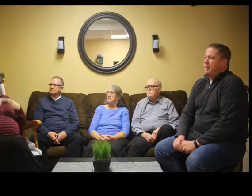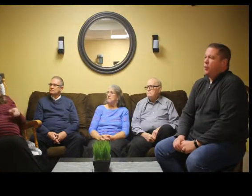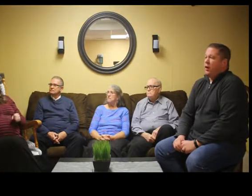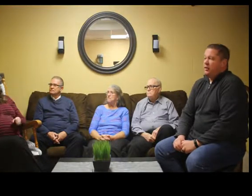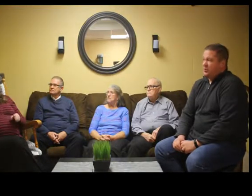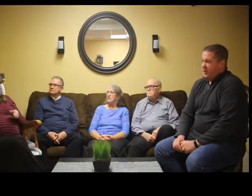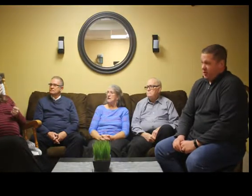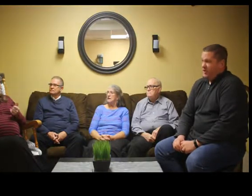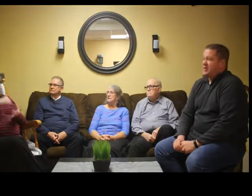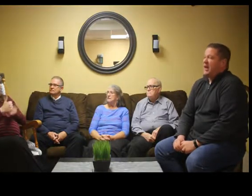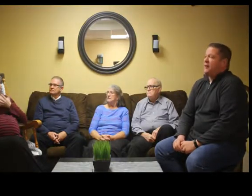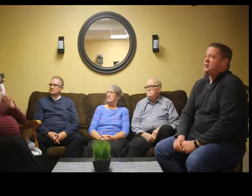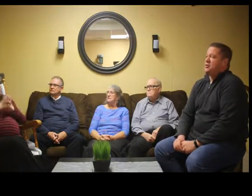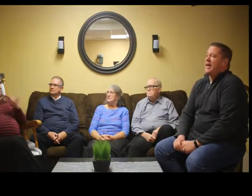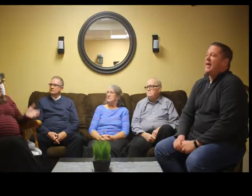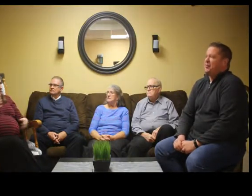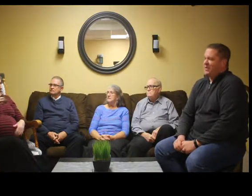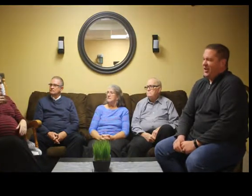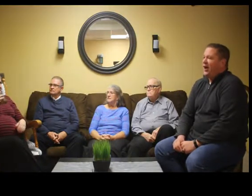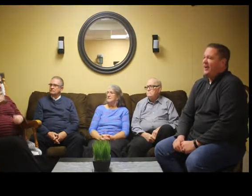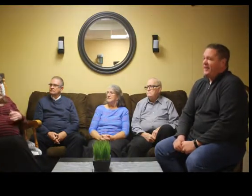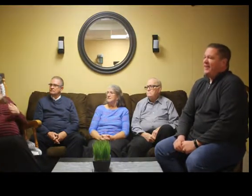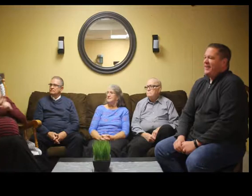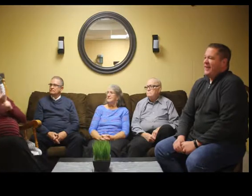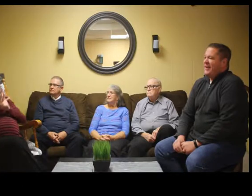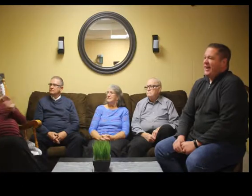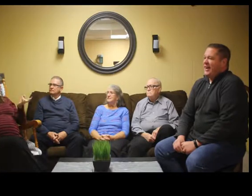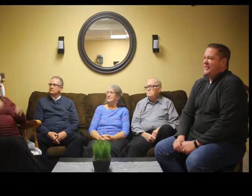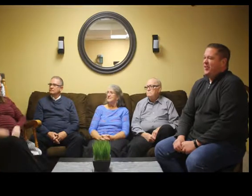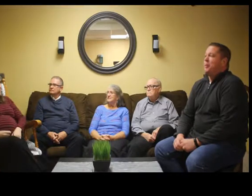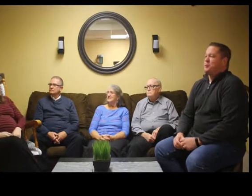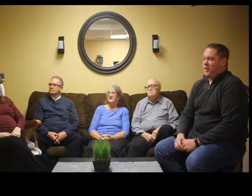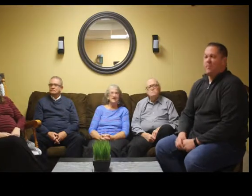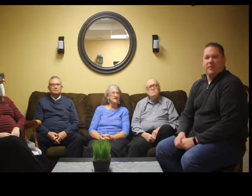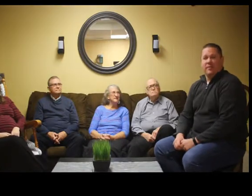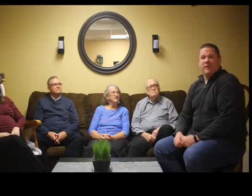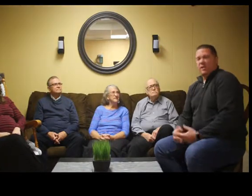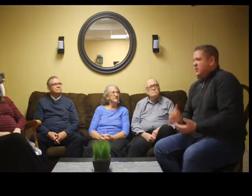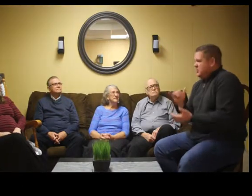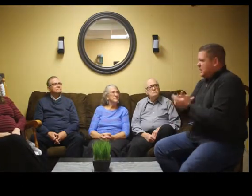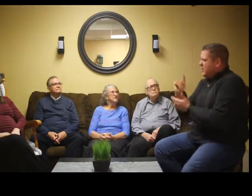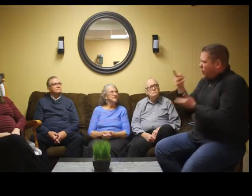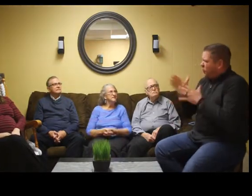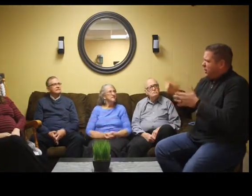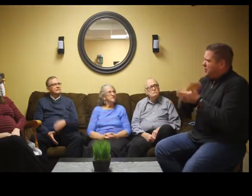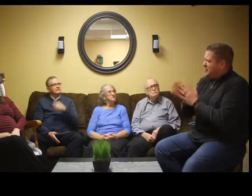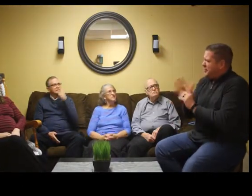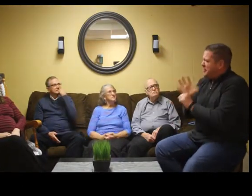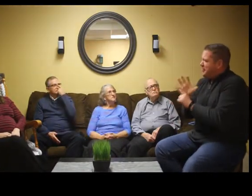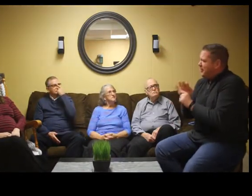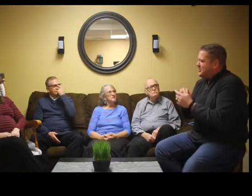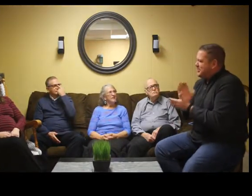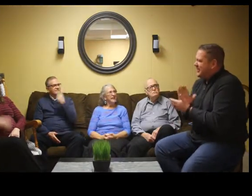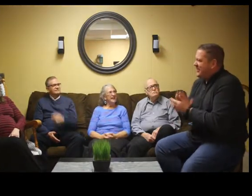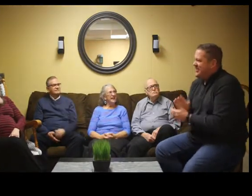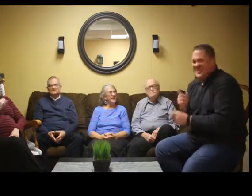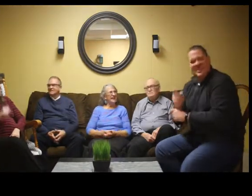were interested in learning sign language, so that helped a lot. And I felt almost popular. Was that the only way you could become popular in school? Just